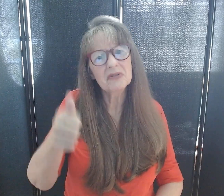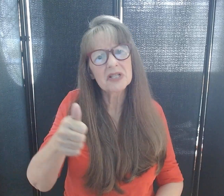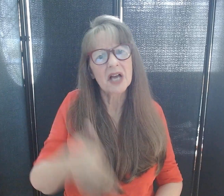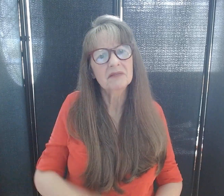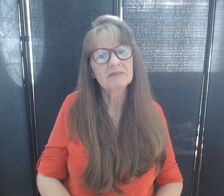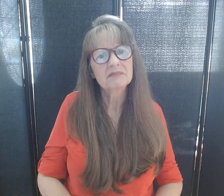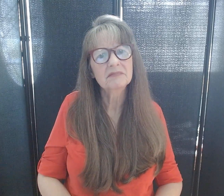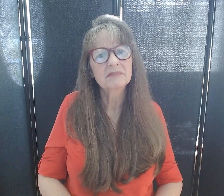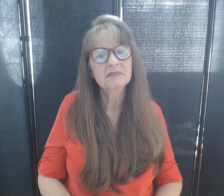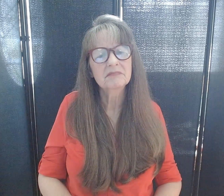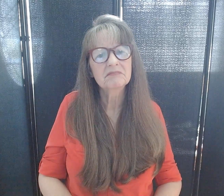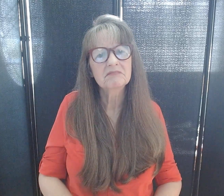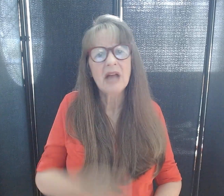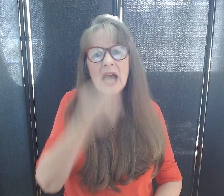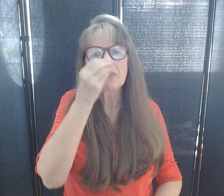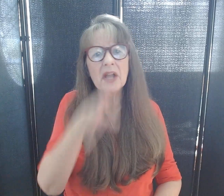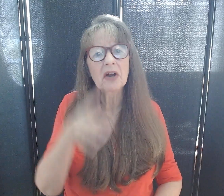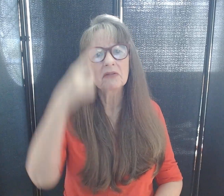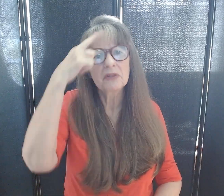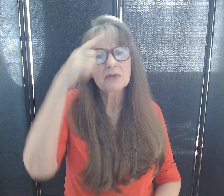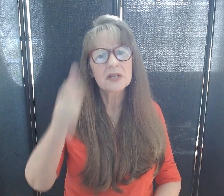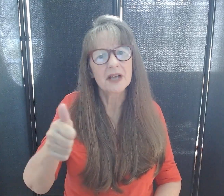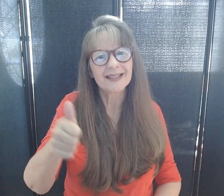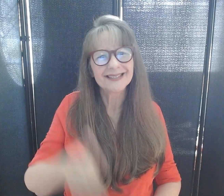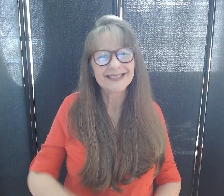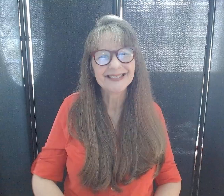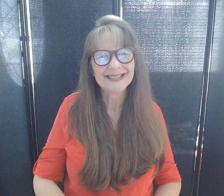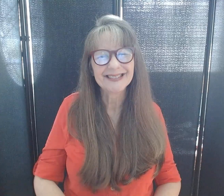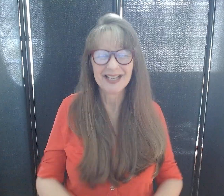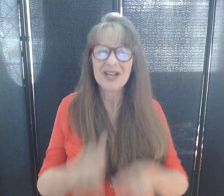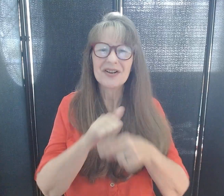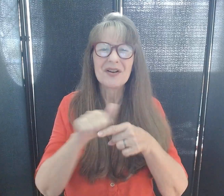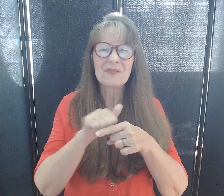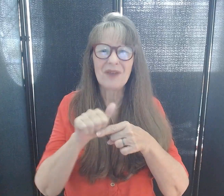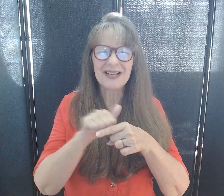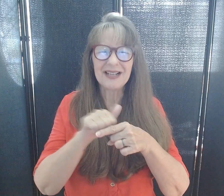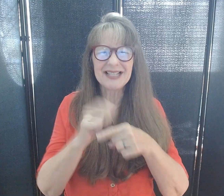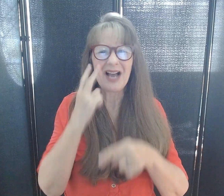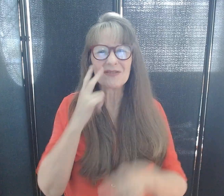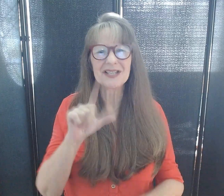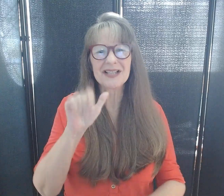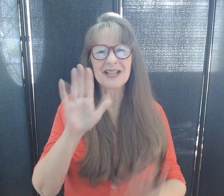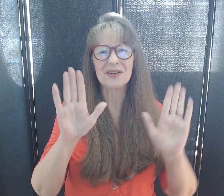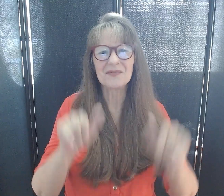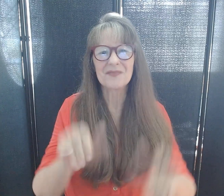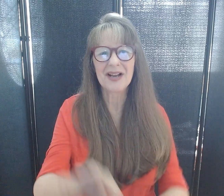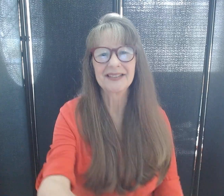decide. I don't care. You decide. Practice. I will see you later. Bye.